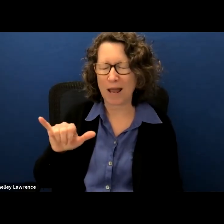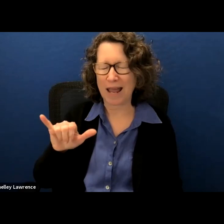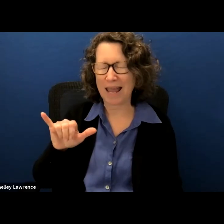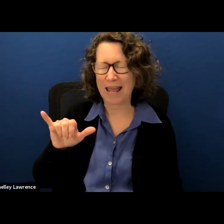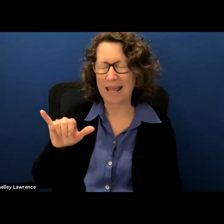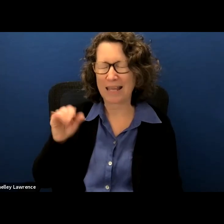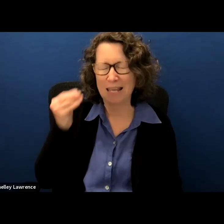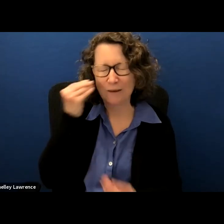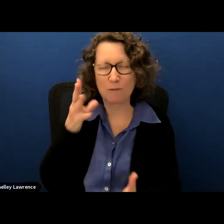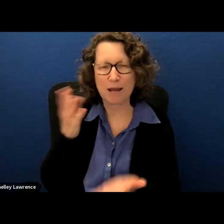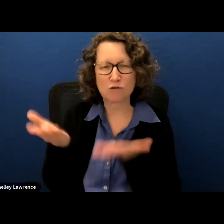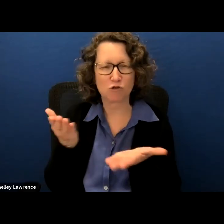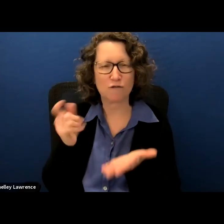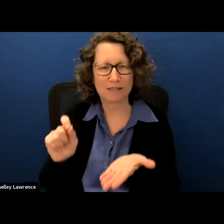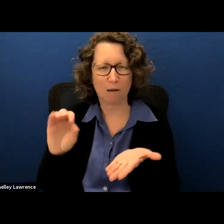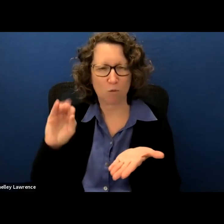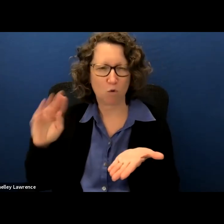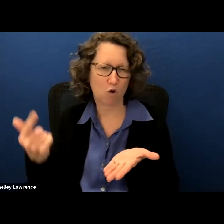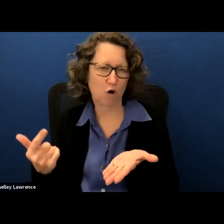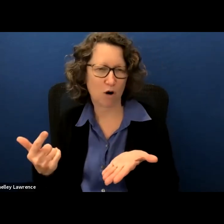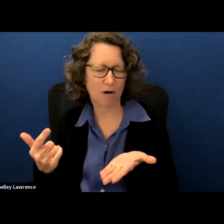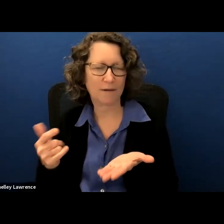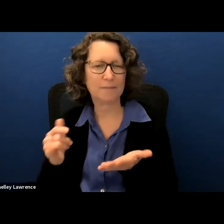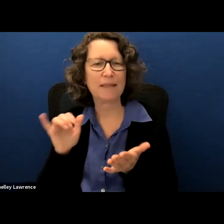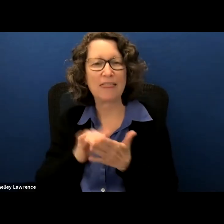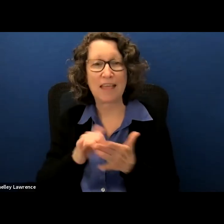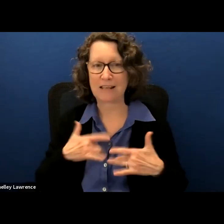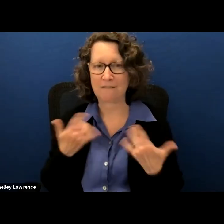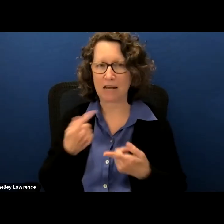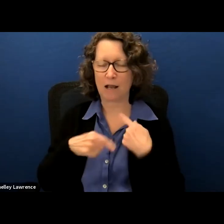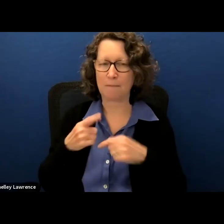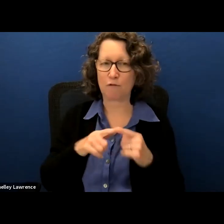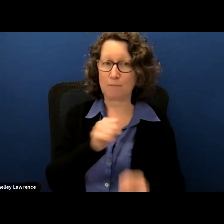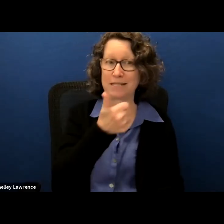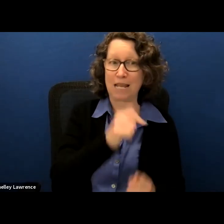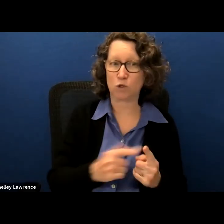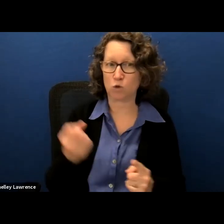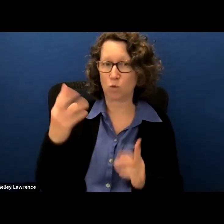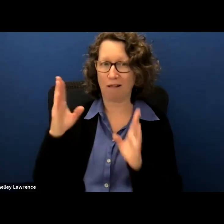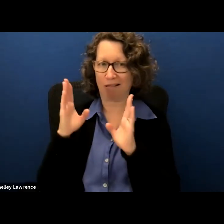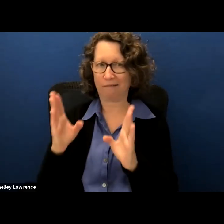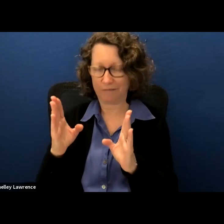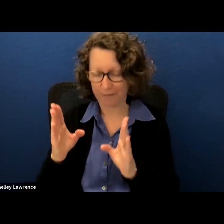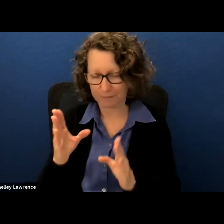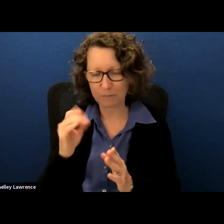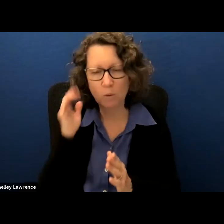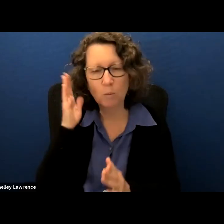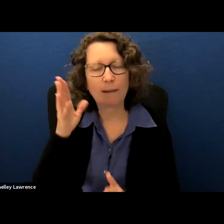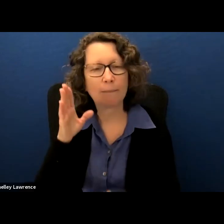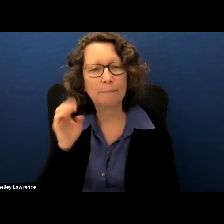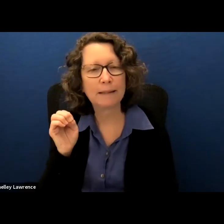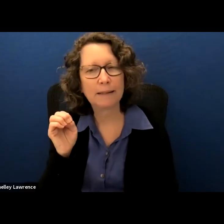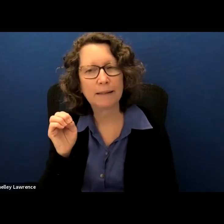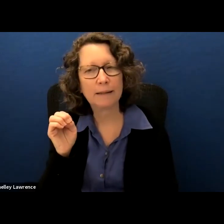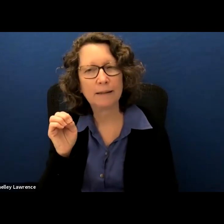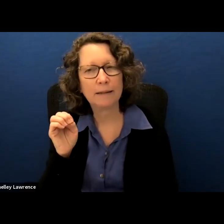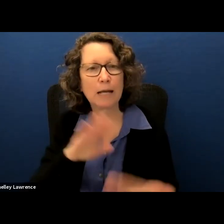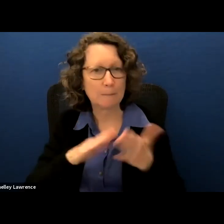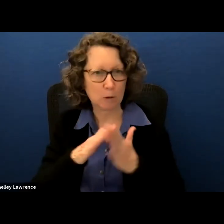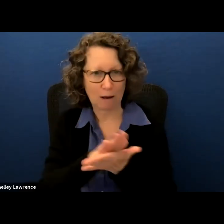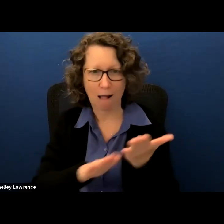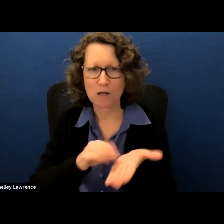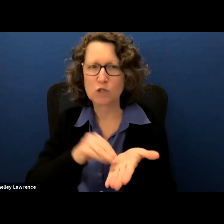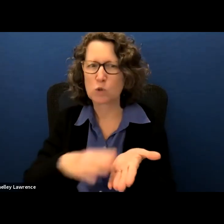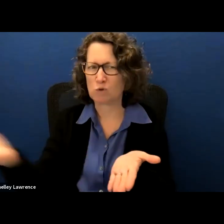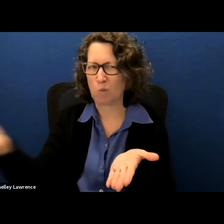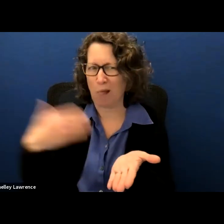info@gatewayeducationalservices.org. So that's an event that's come from 10 a.m. to 12 p.m. And it's going to be, and also community college students are